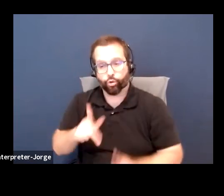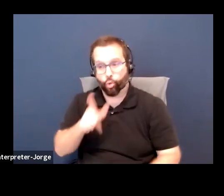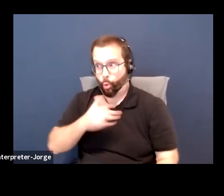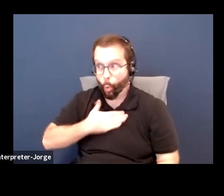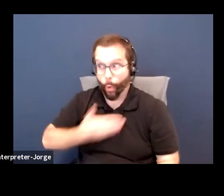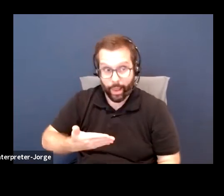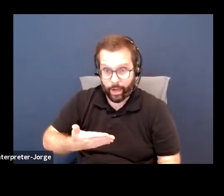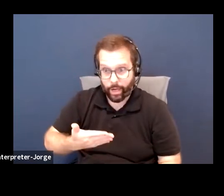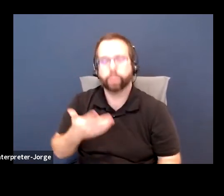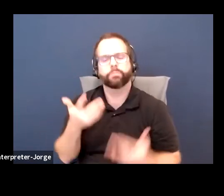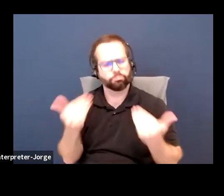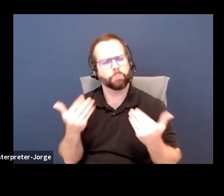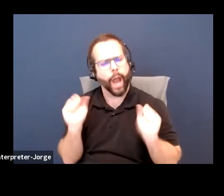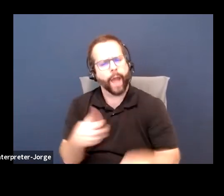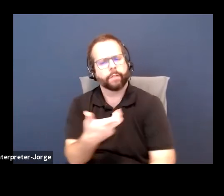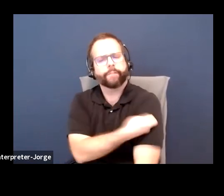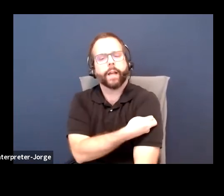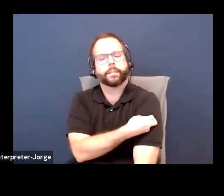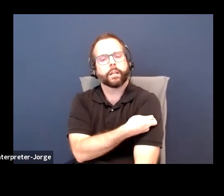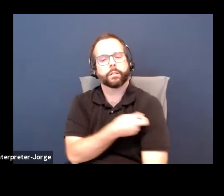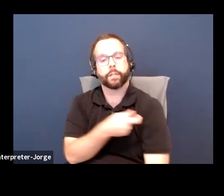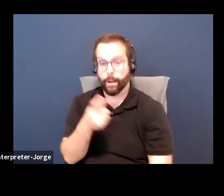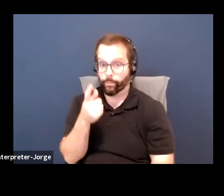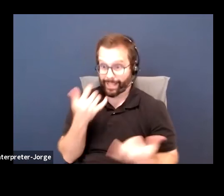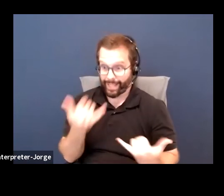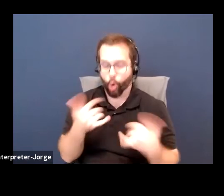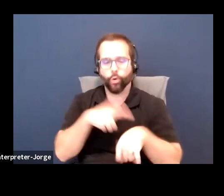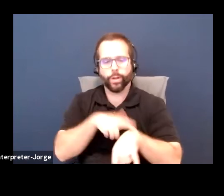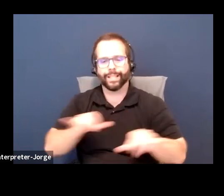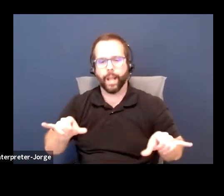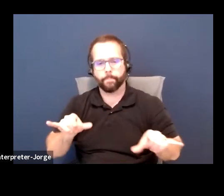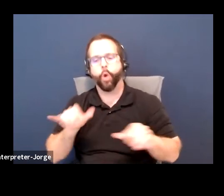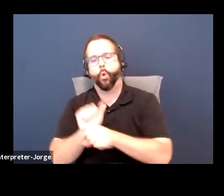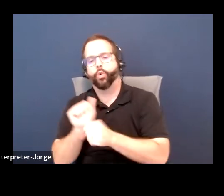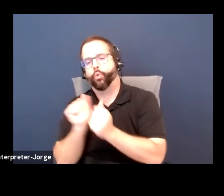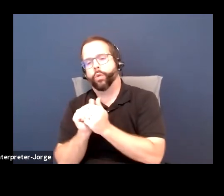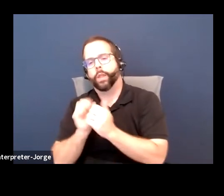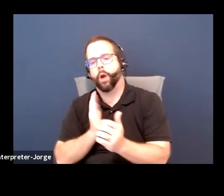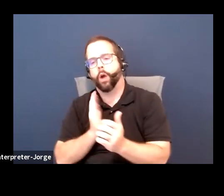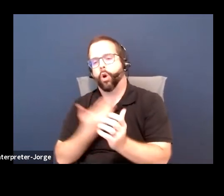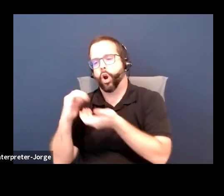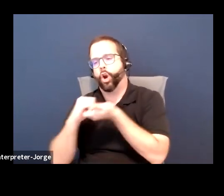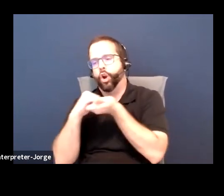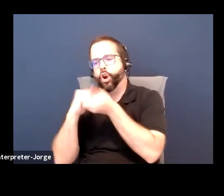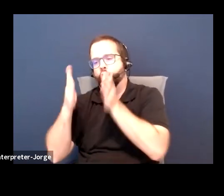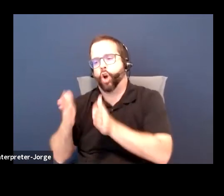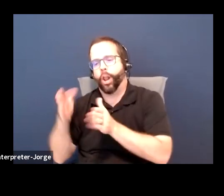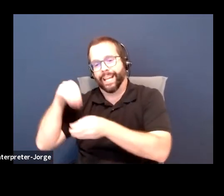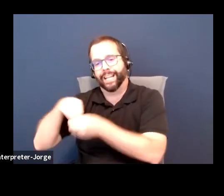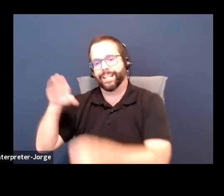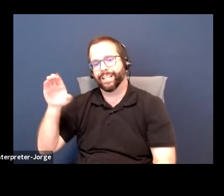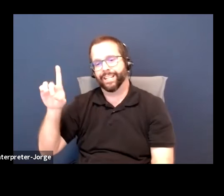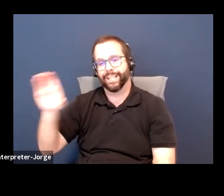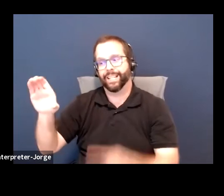get vaccinated, we are at the same time now working with our colleagues at the CDC on